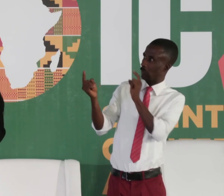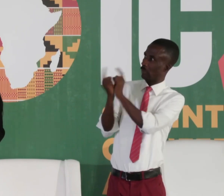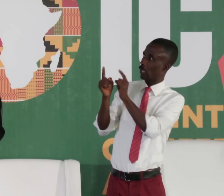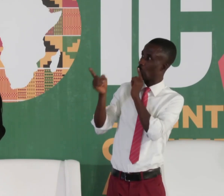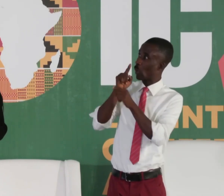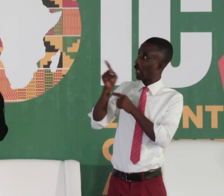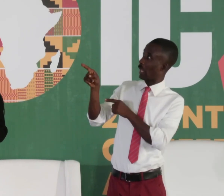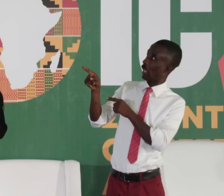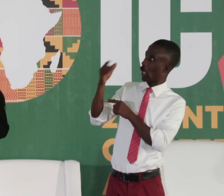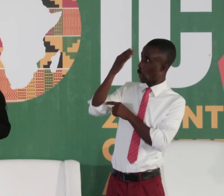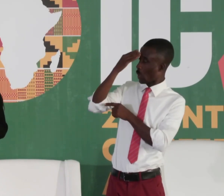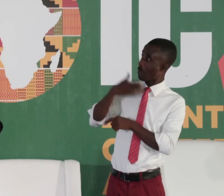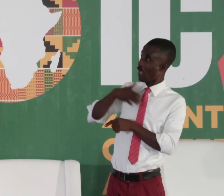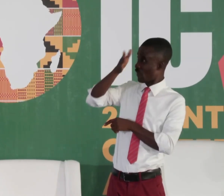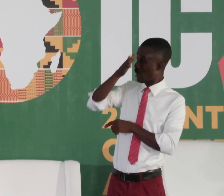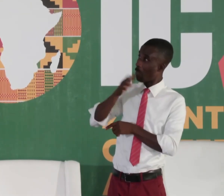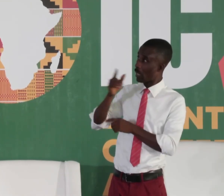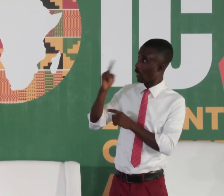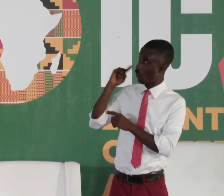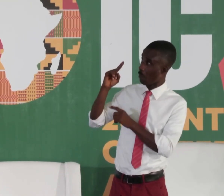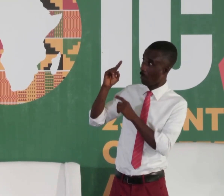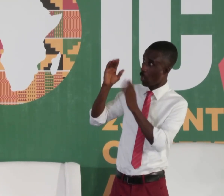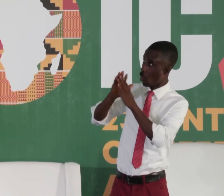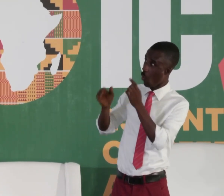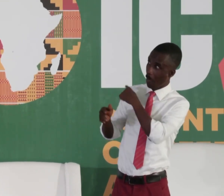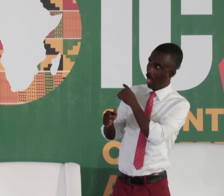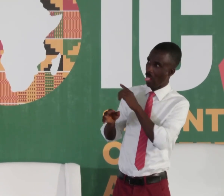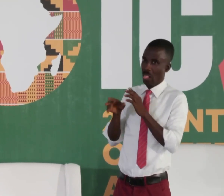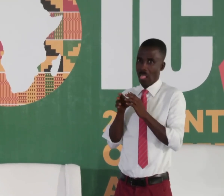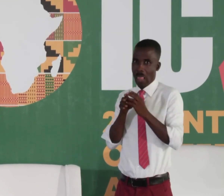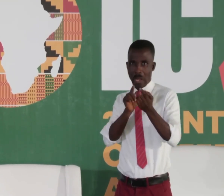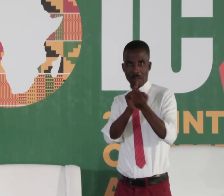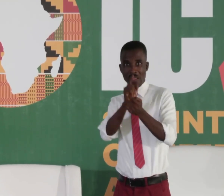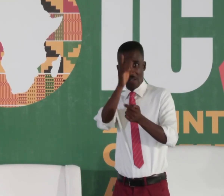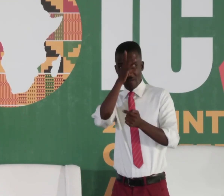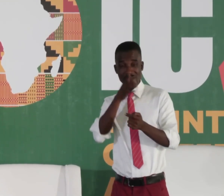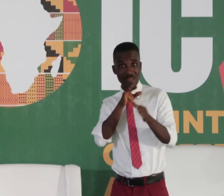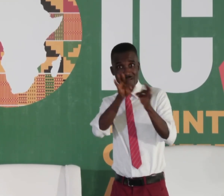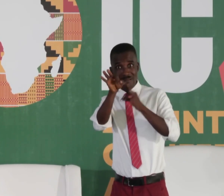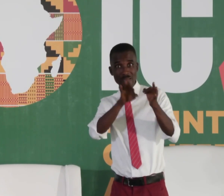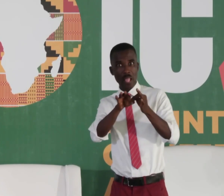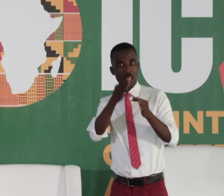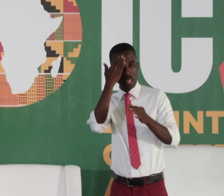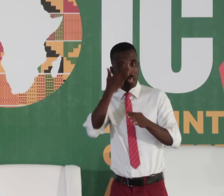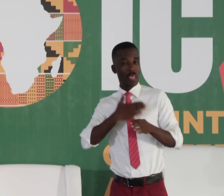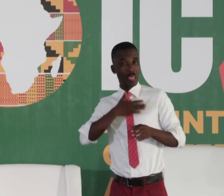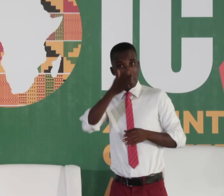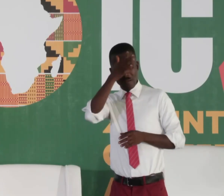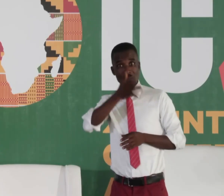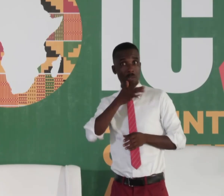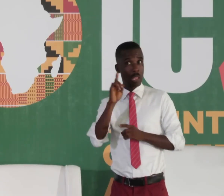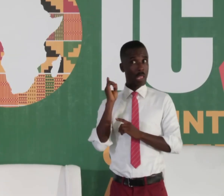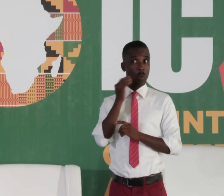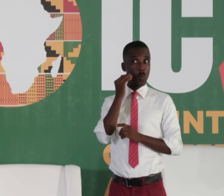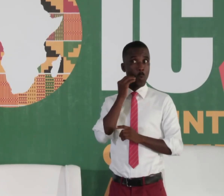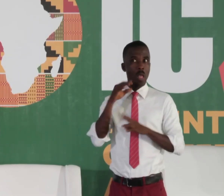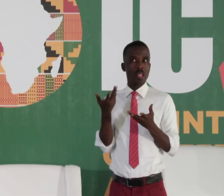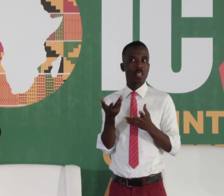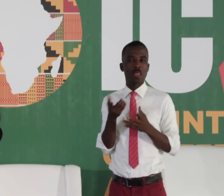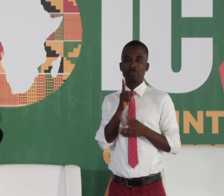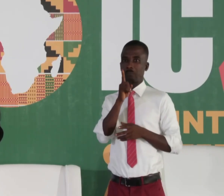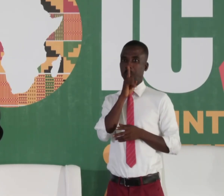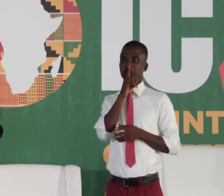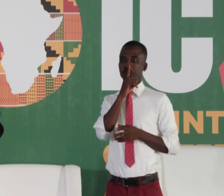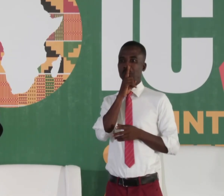knows my mom or my dad or my uncle, and they are scared and conscious of whether they should go or not. So therefore, they fall back on their friends